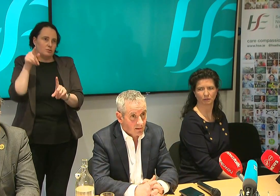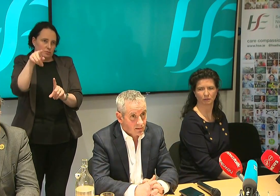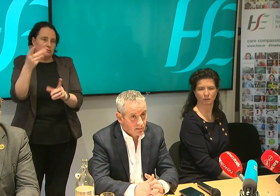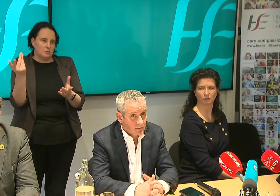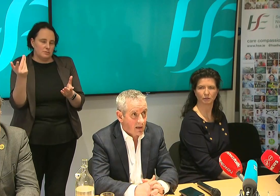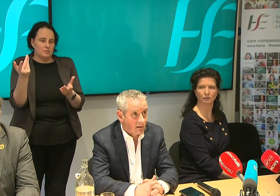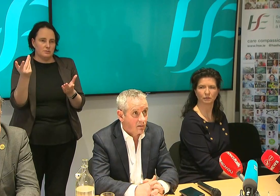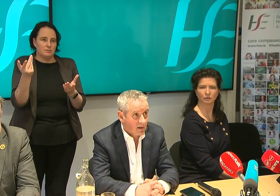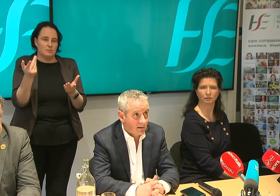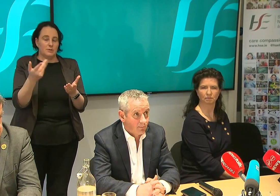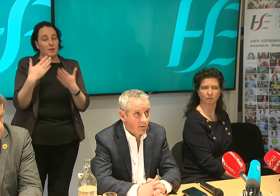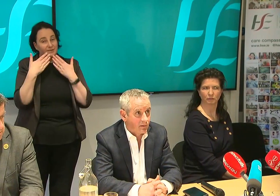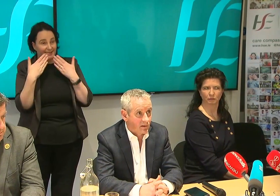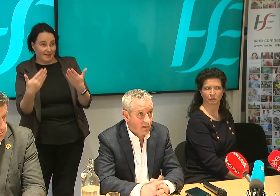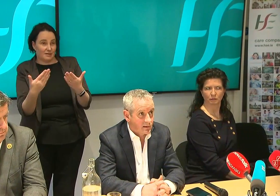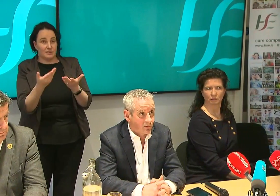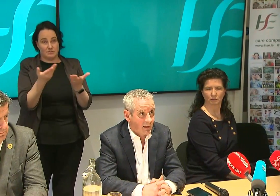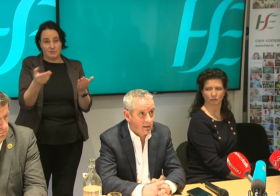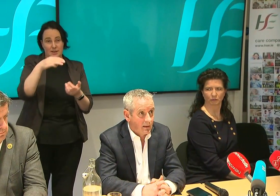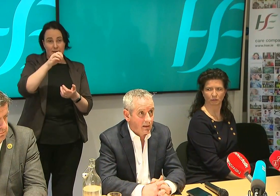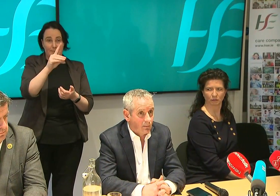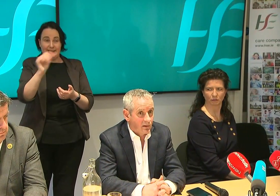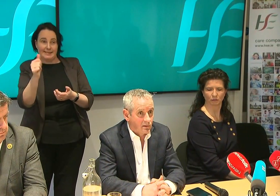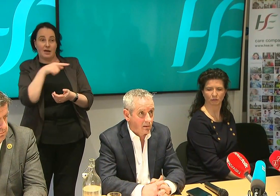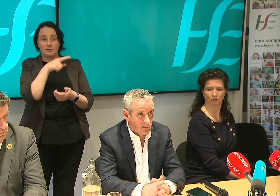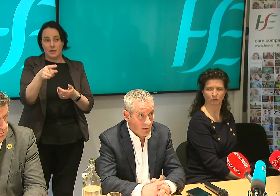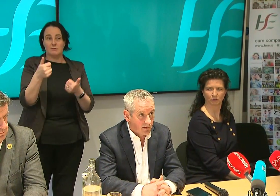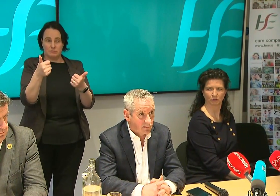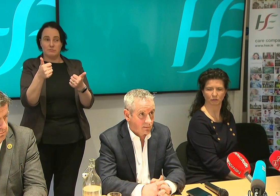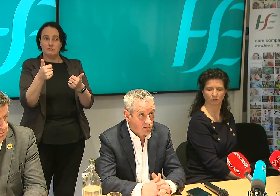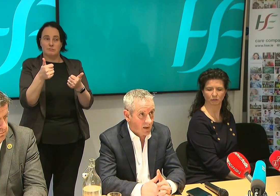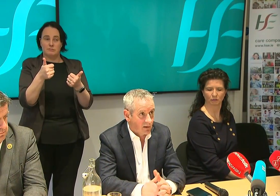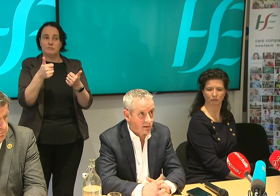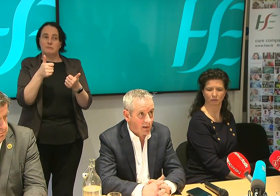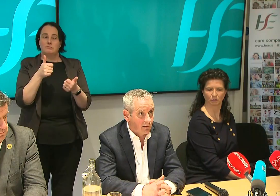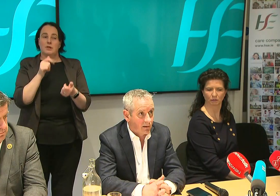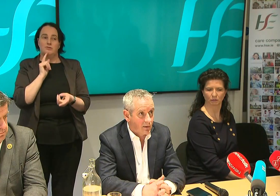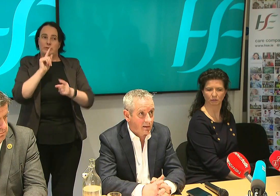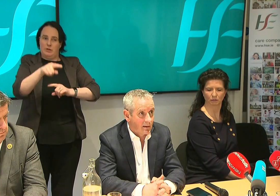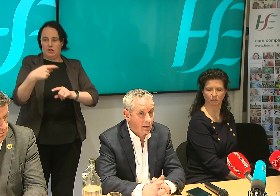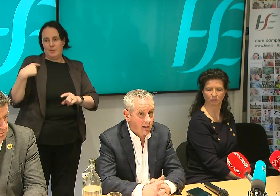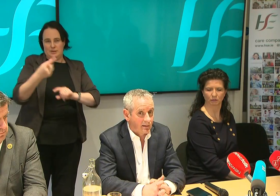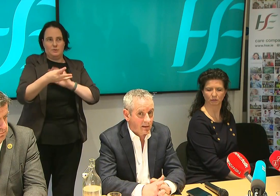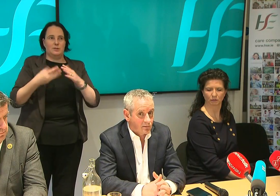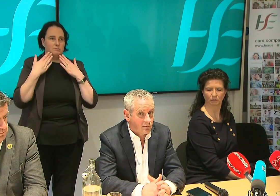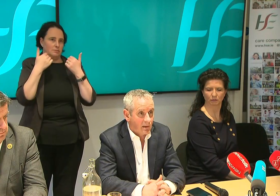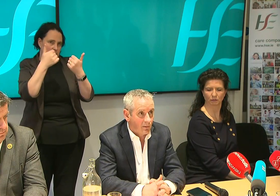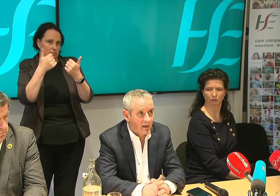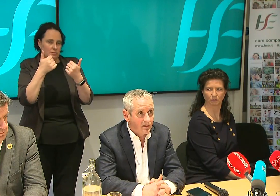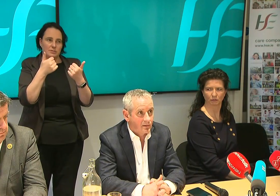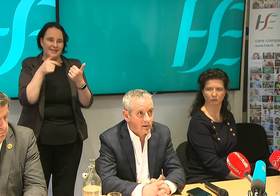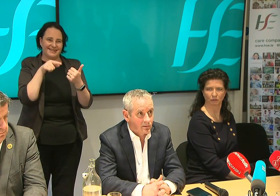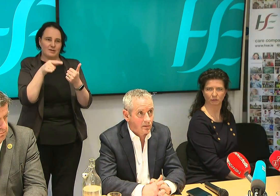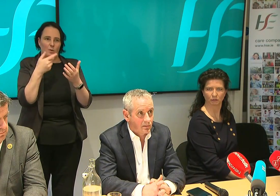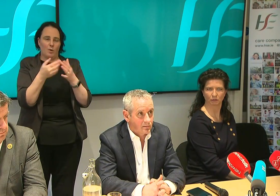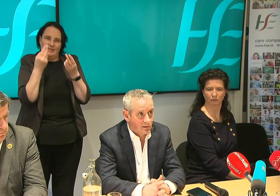in fairness, thank the media for the responsive way in which you responded through that process earlier on the week. And that's really what we